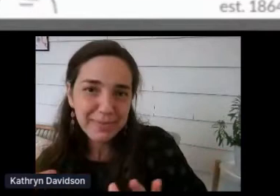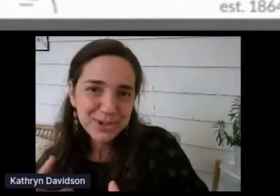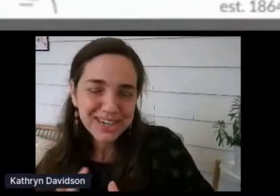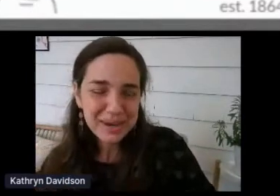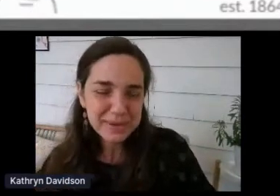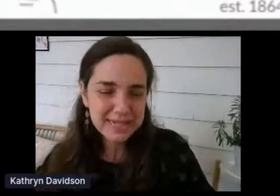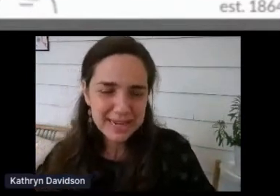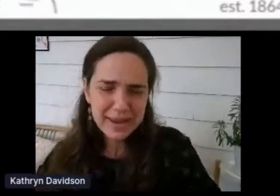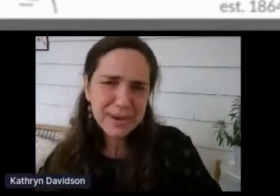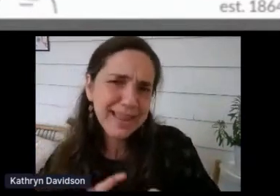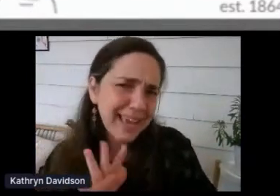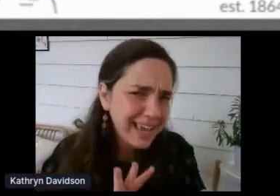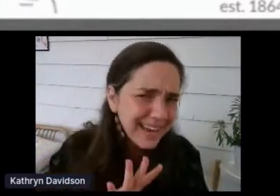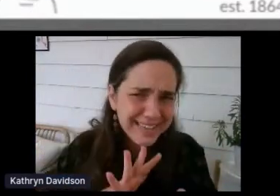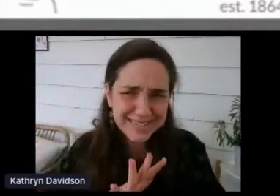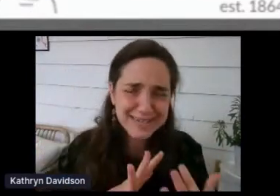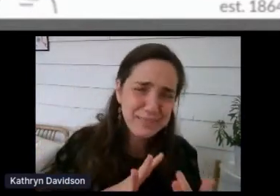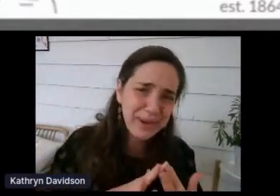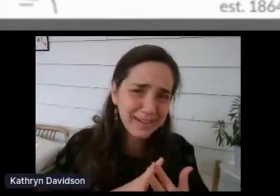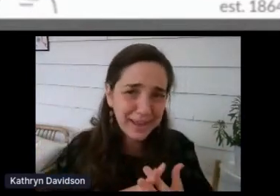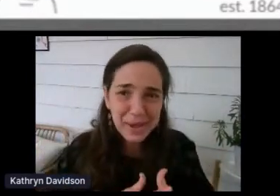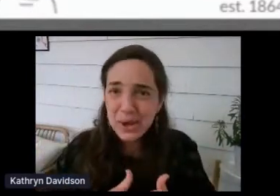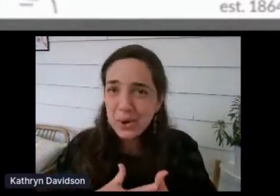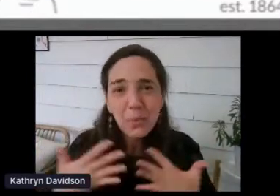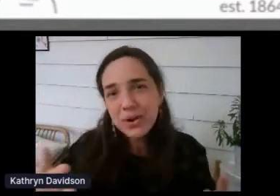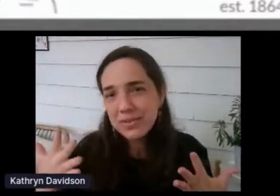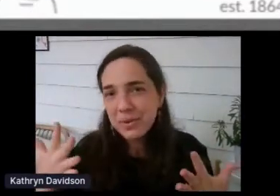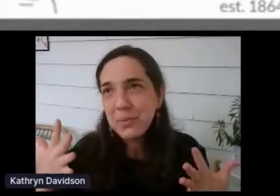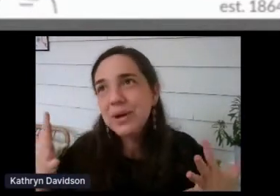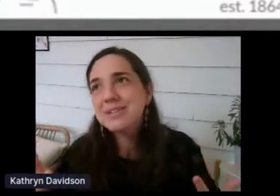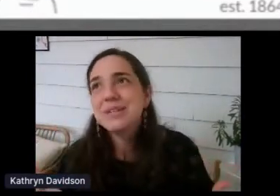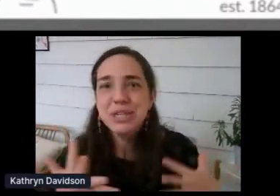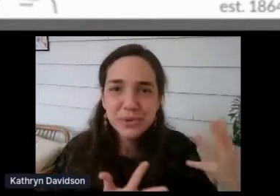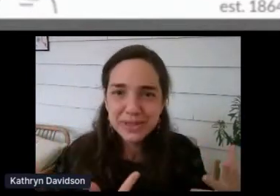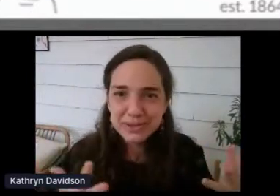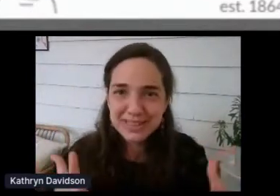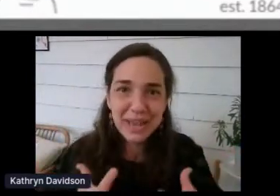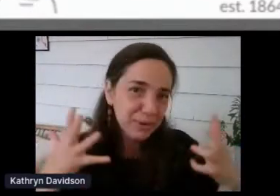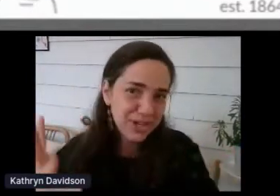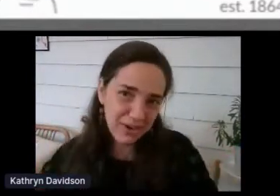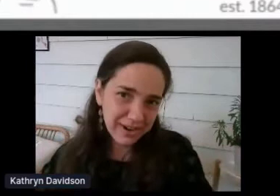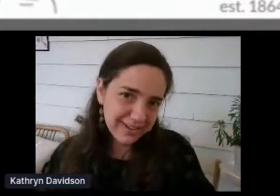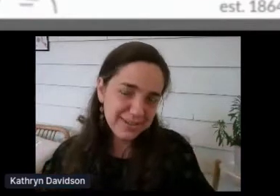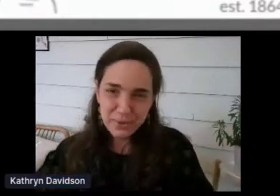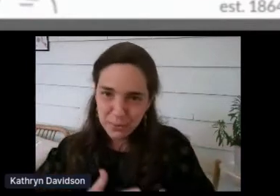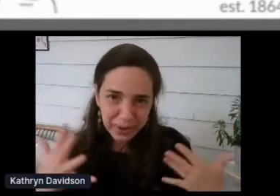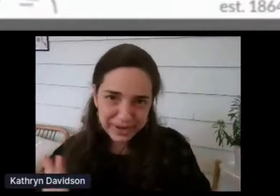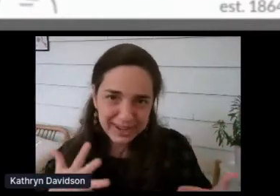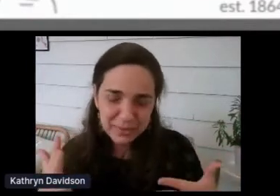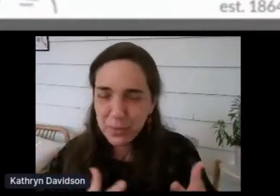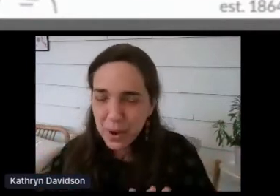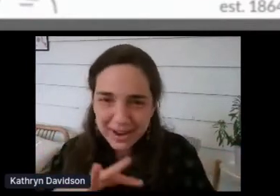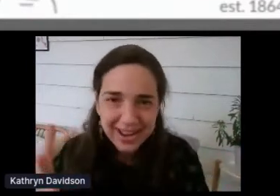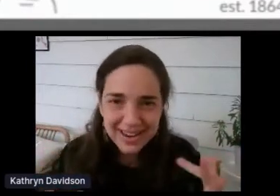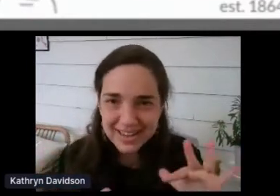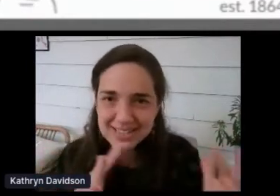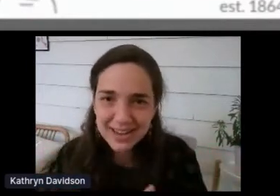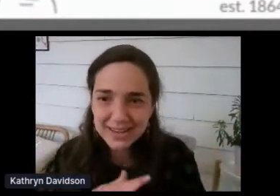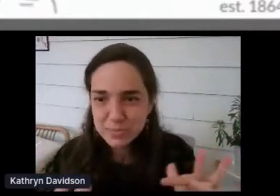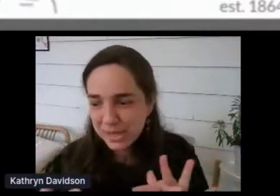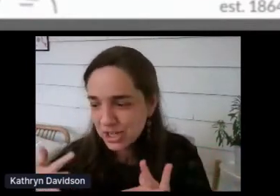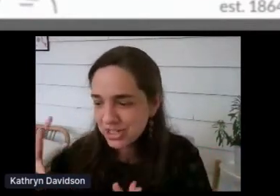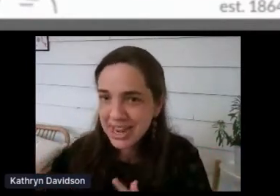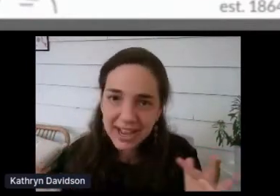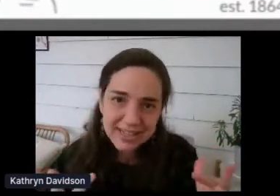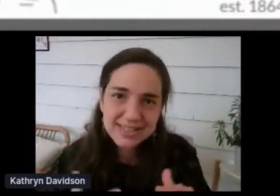more of an abstract topic today, but I think it connects in a deep way. Like, what do we do in those language areas? What connects